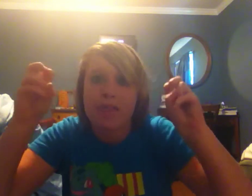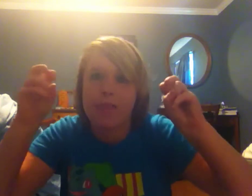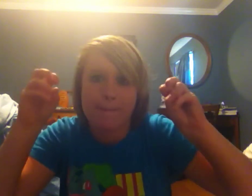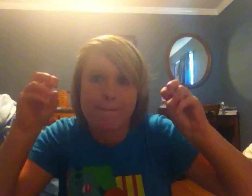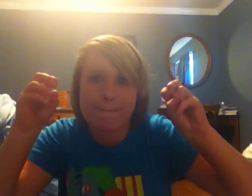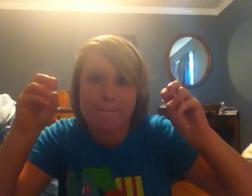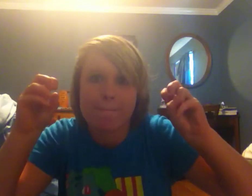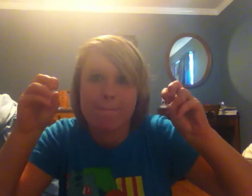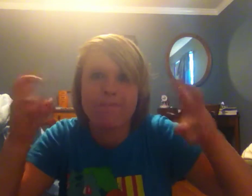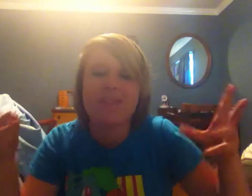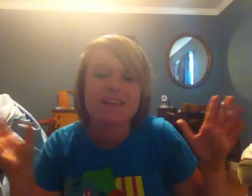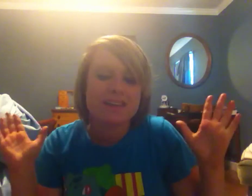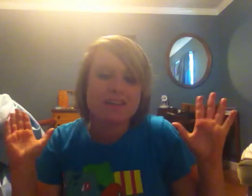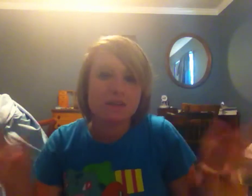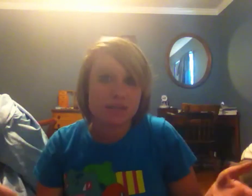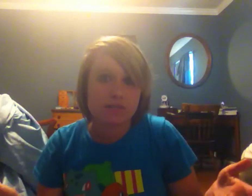them. Okay.